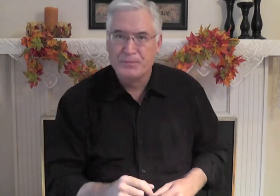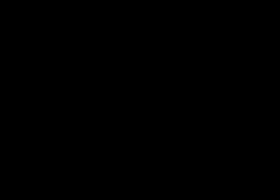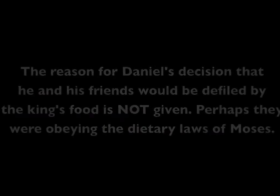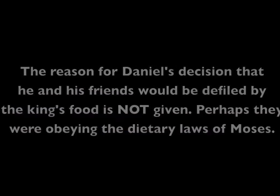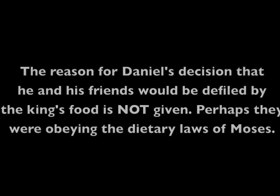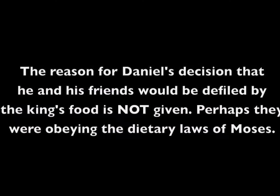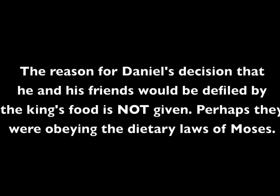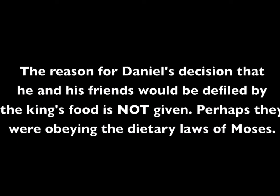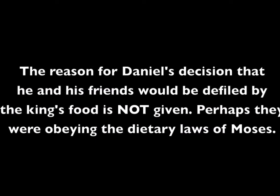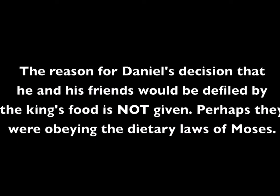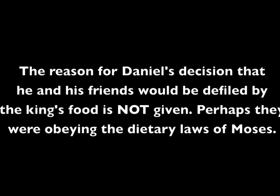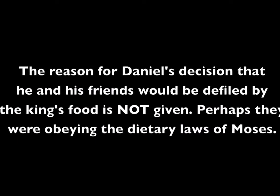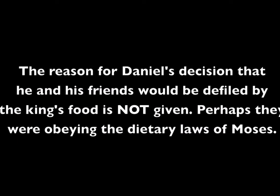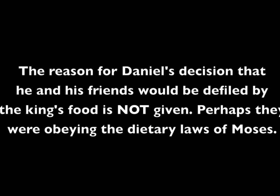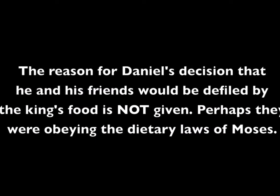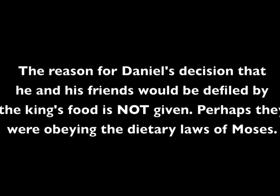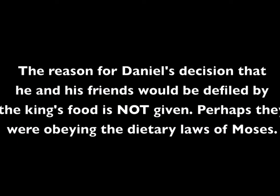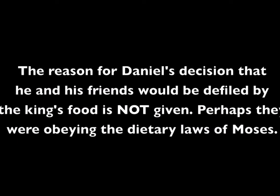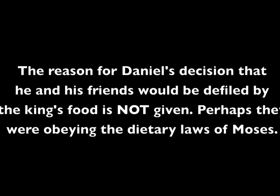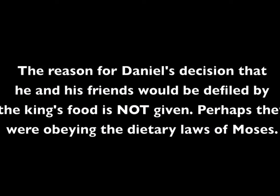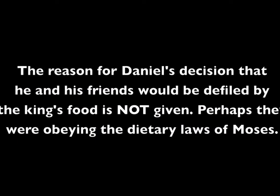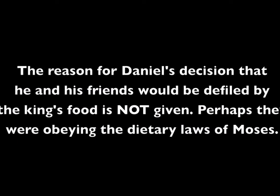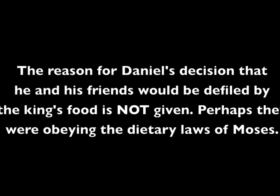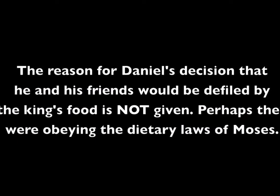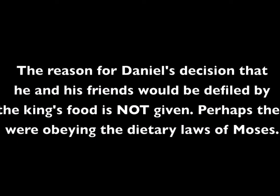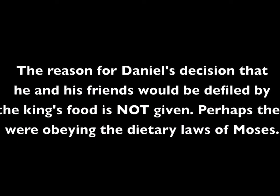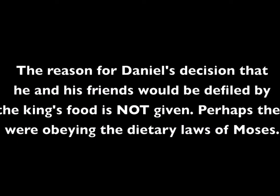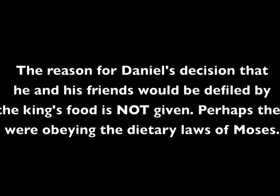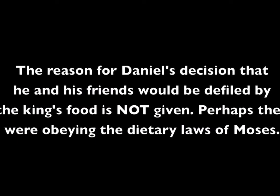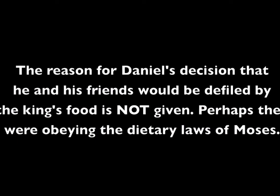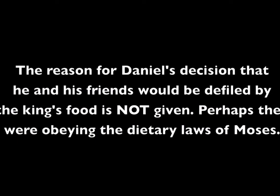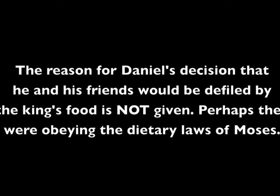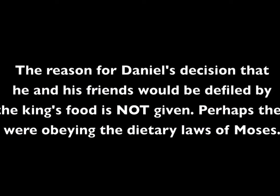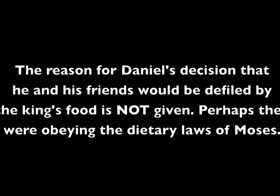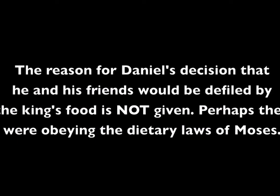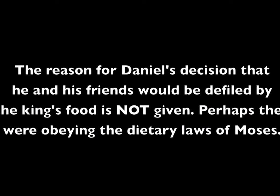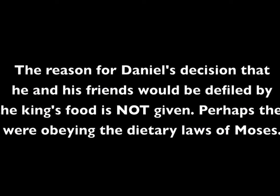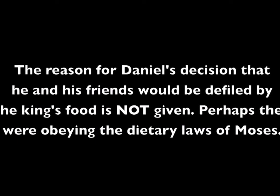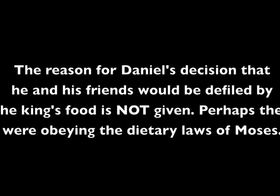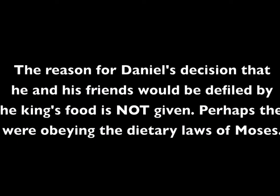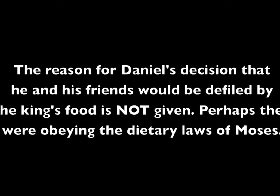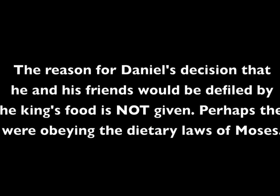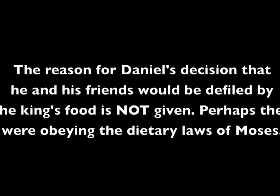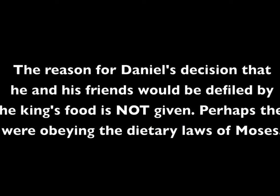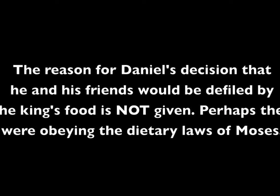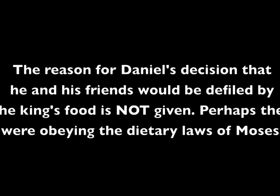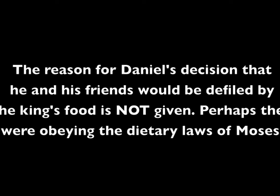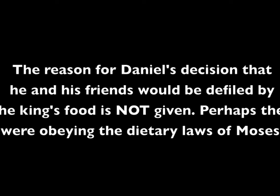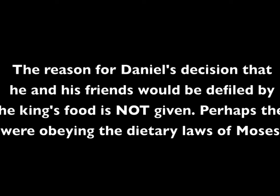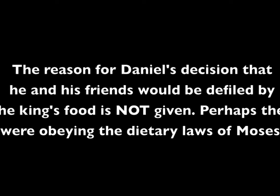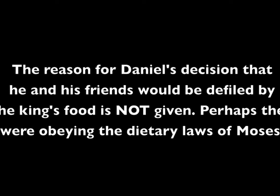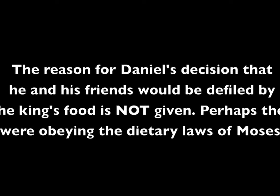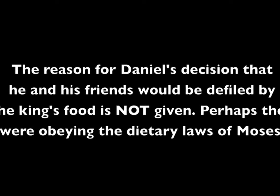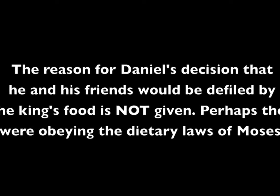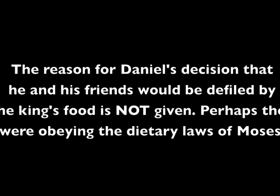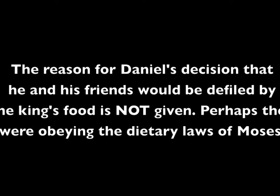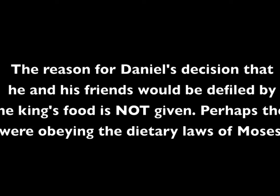health. Is that true? The reason for Daniel's decision that he and his friends would be defiled by the king's food is not given. Perhaps they were obeying